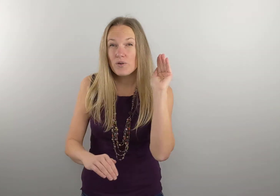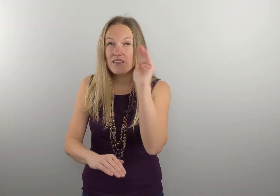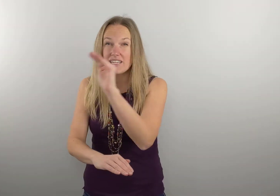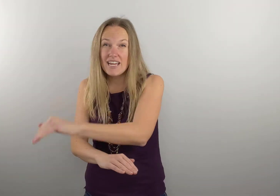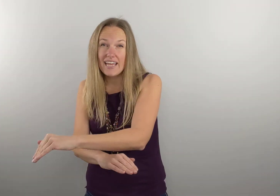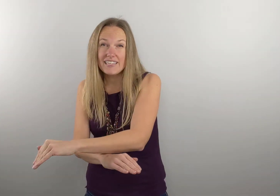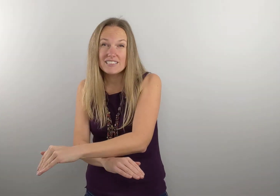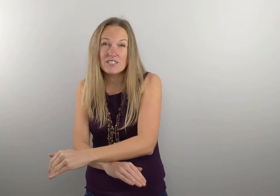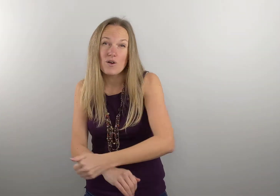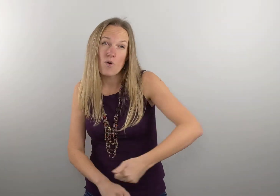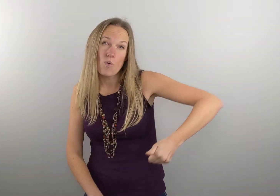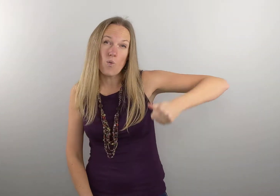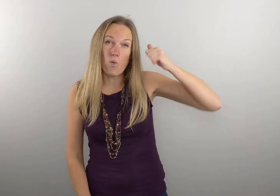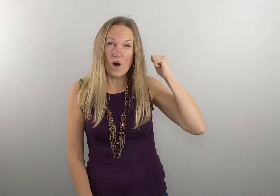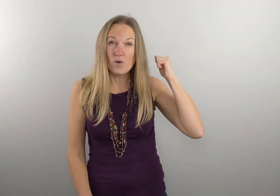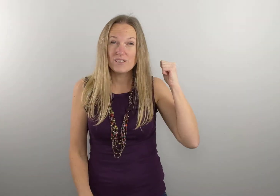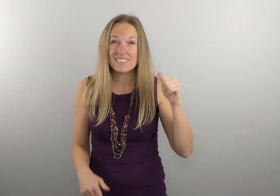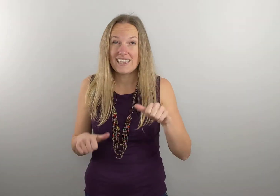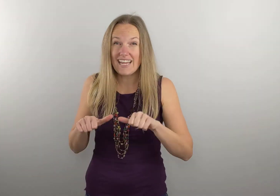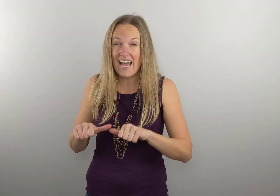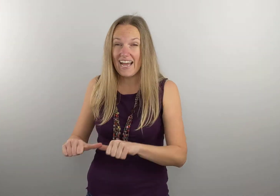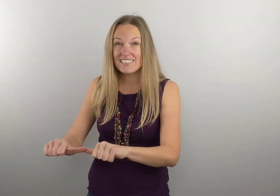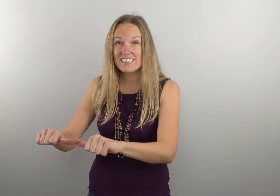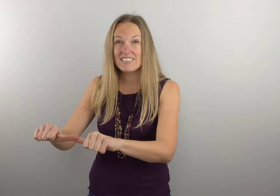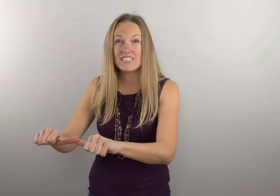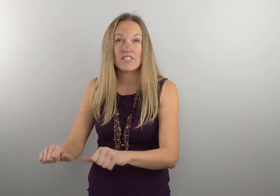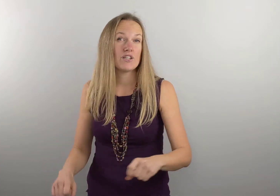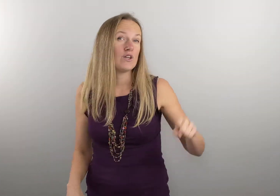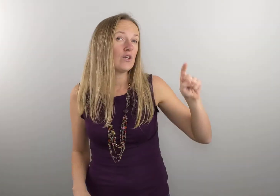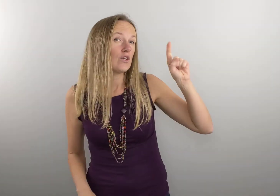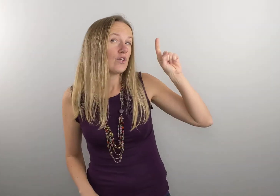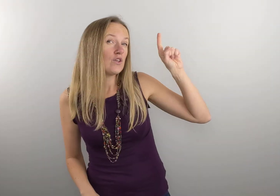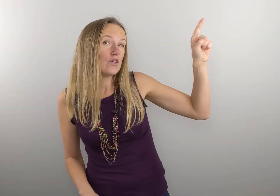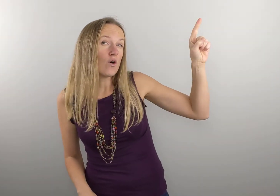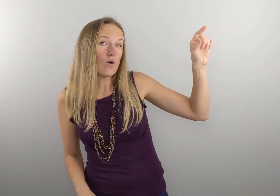the night won't last. Your